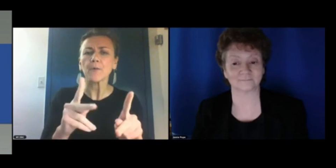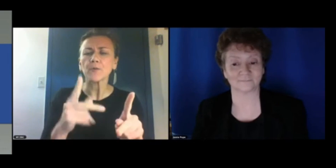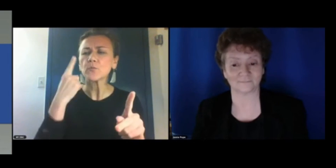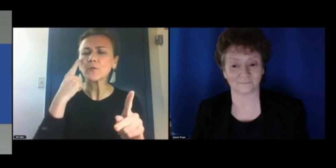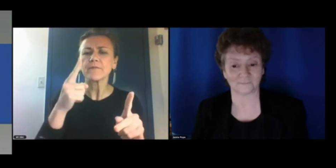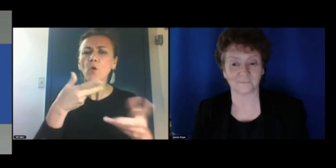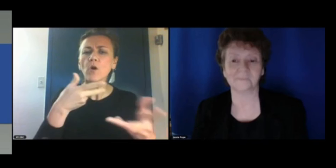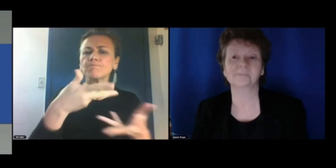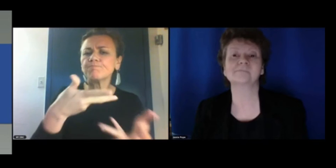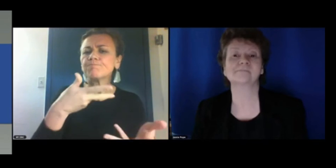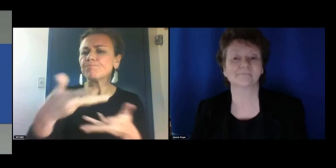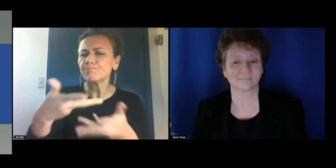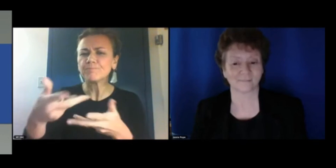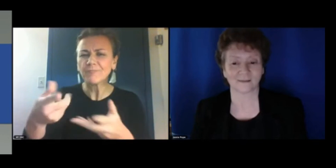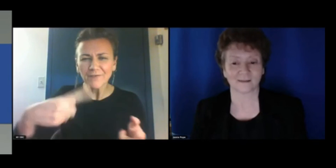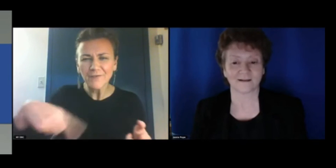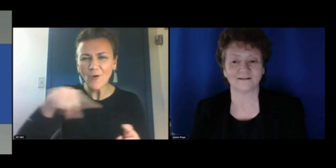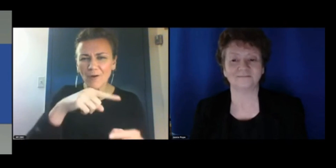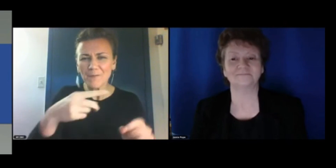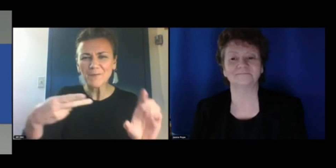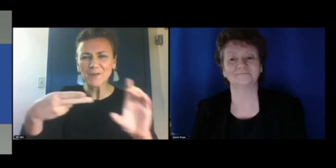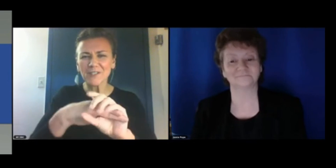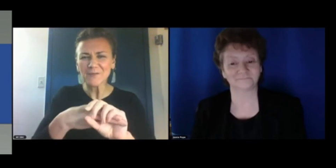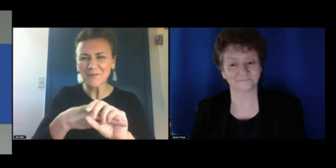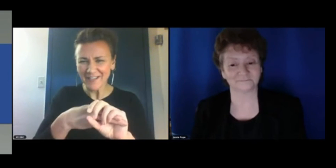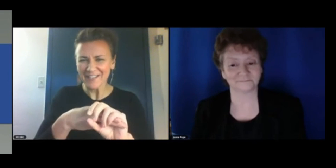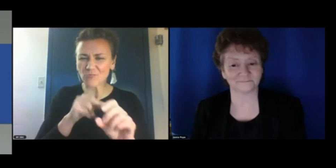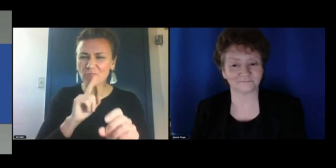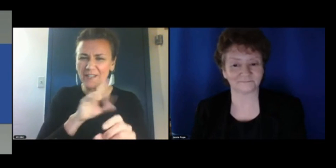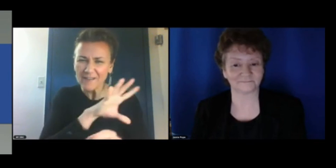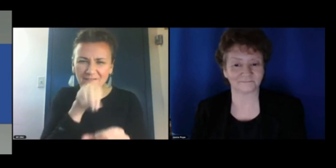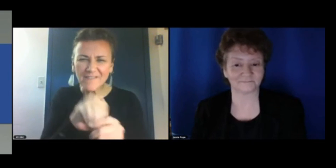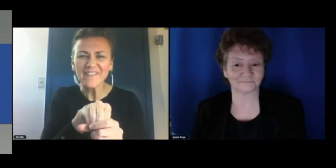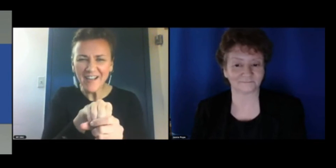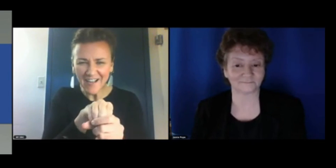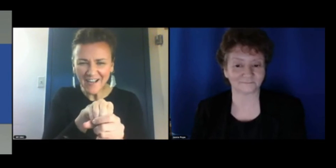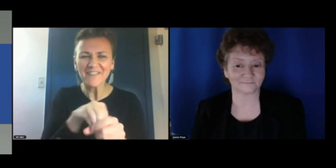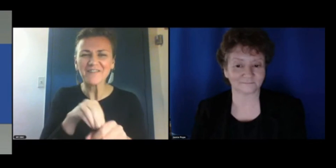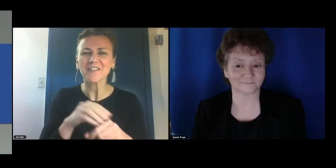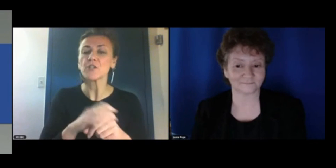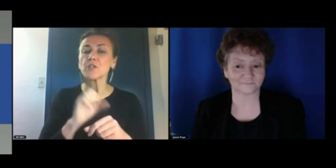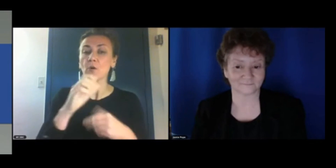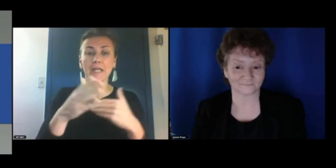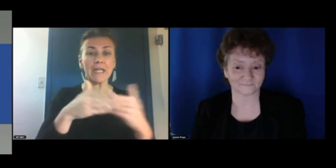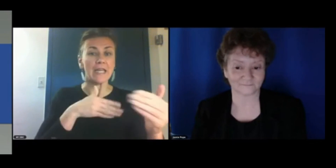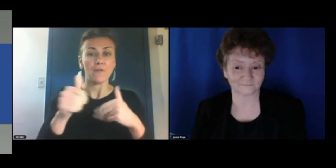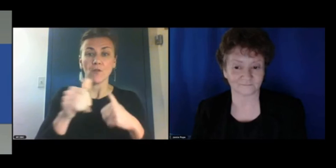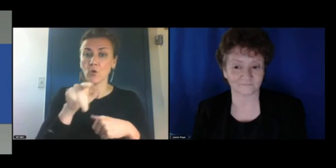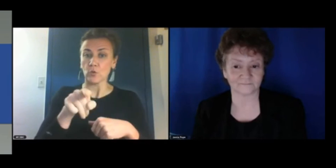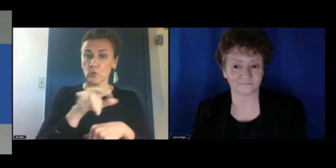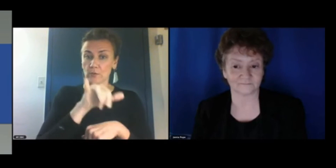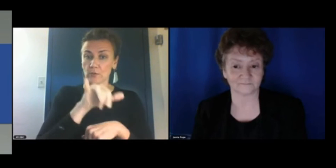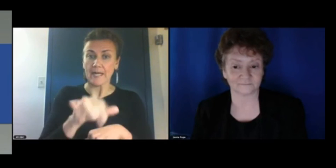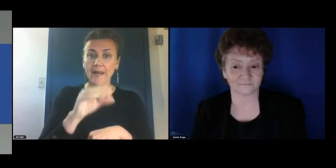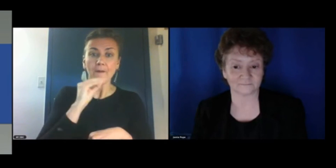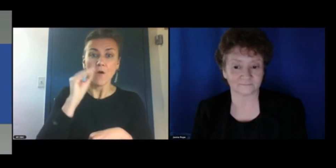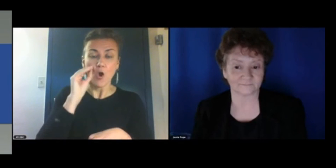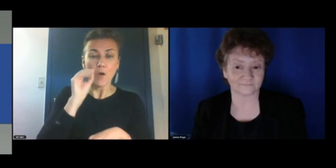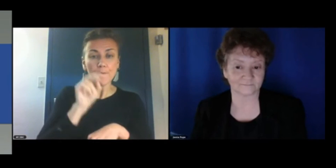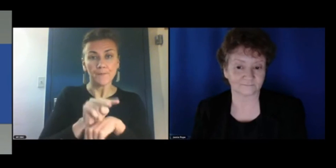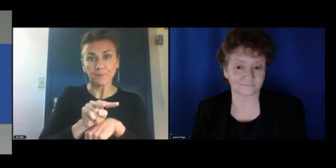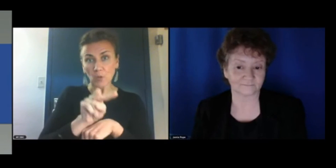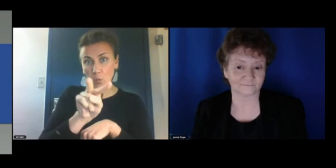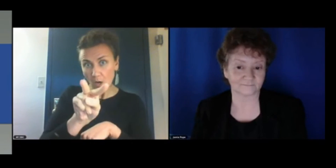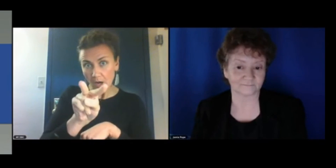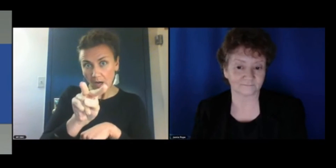respond to your question. So it's really good for people to be interacting and involved during the